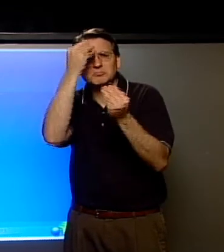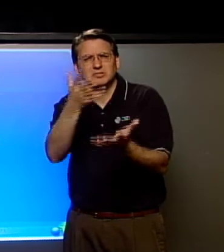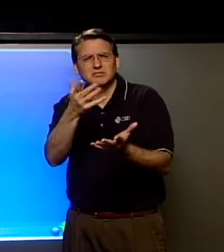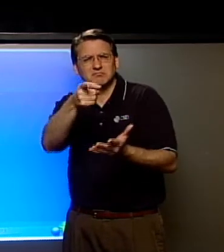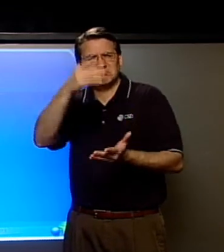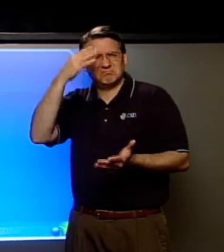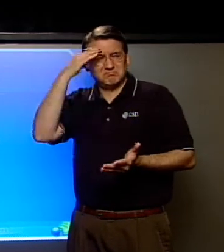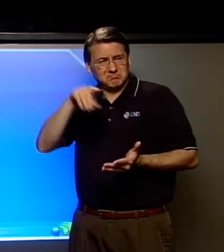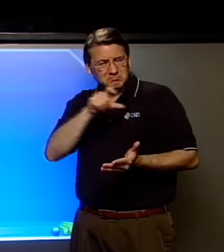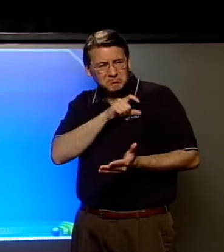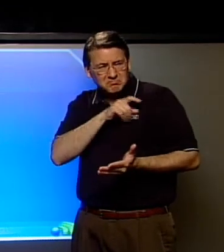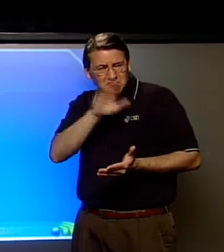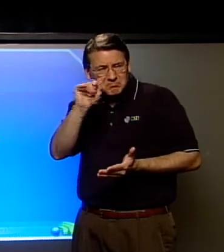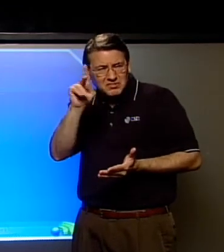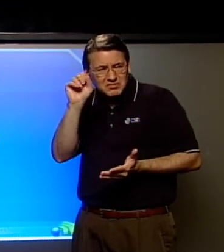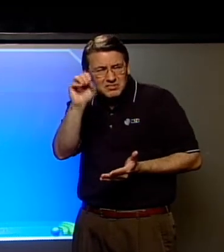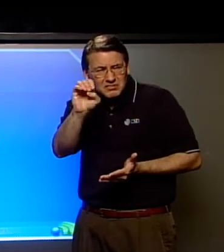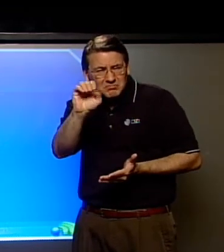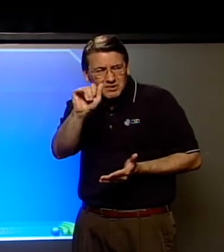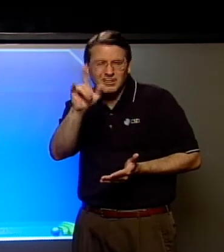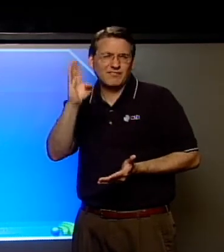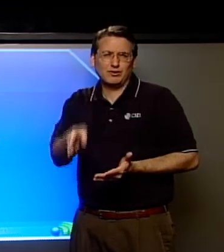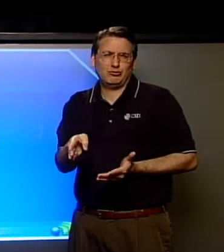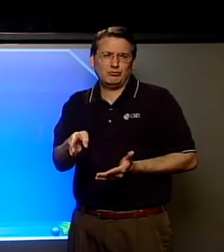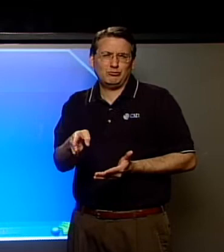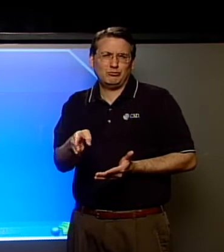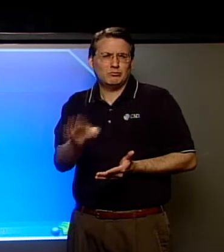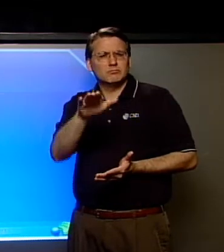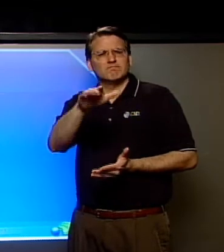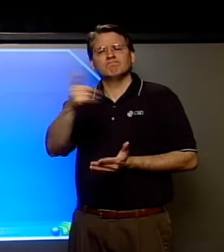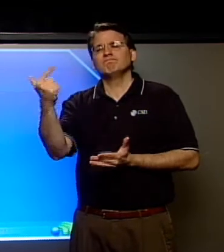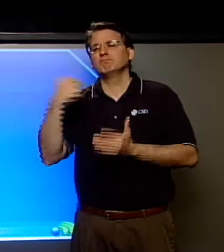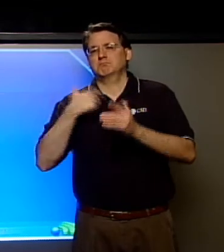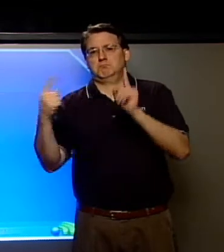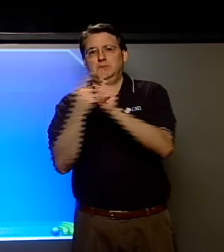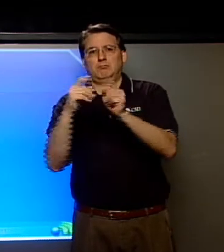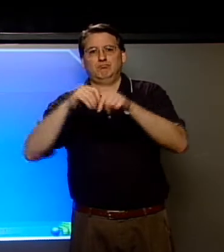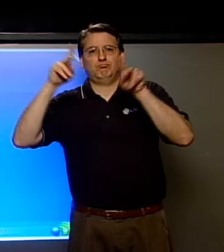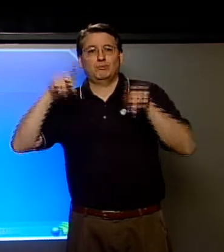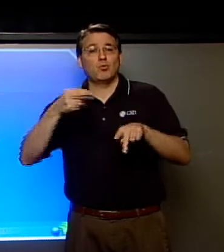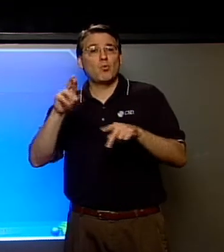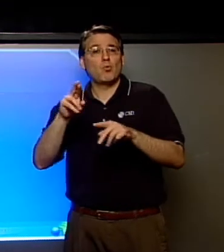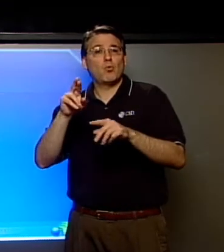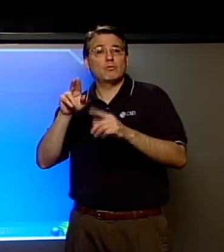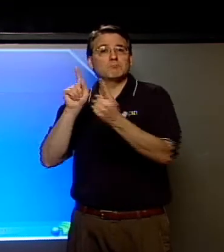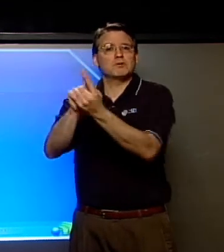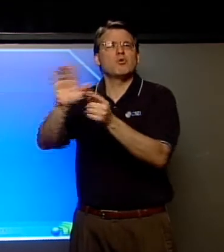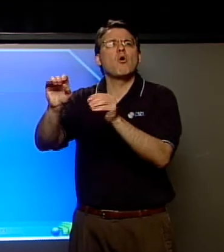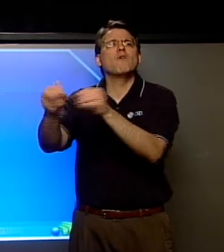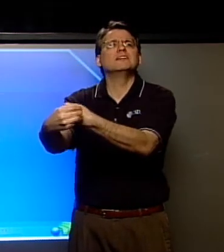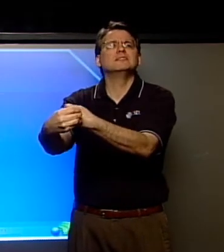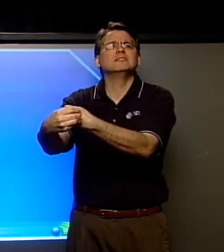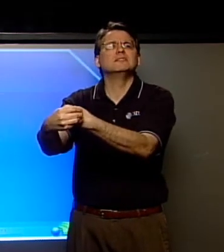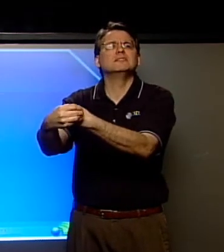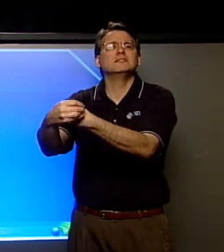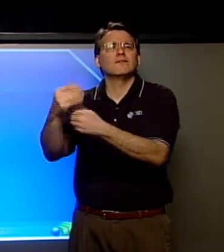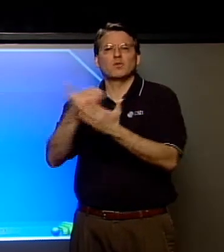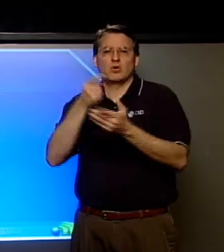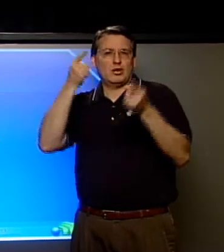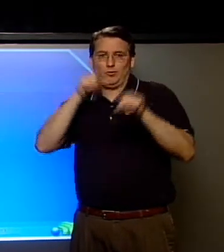If the police or bank sends you an email asking for information, that could be pretty fraudulent. Police and banks typically don't send